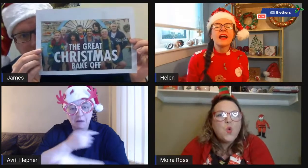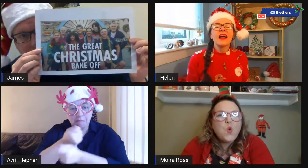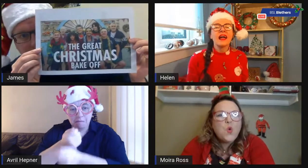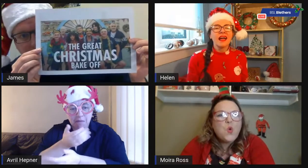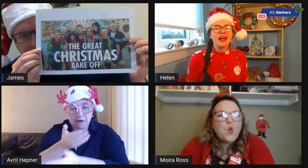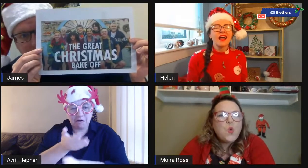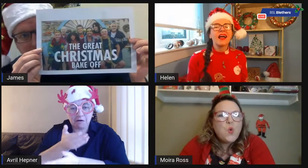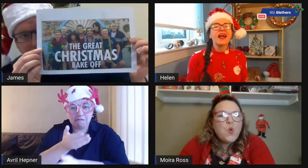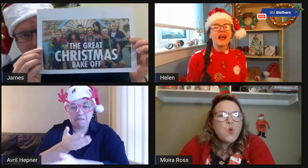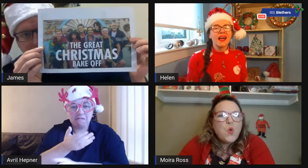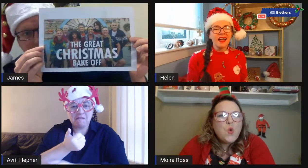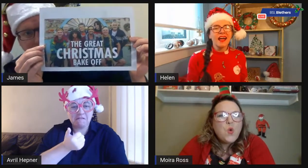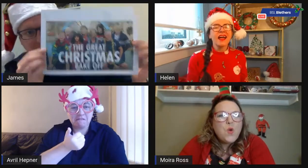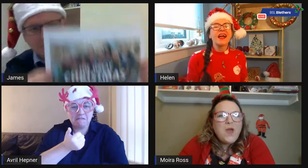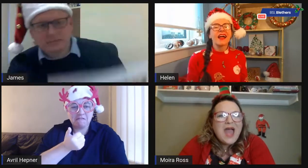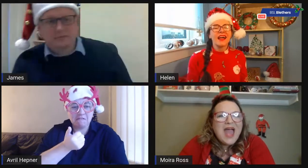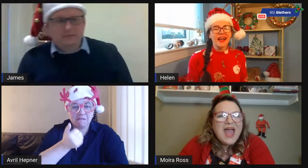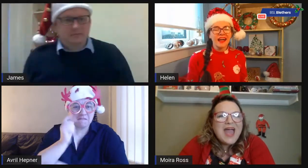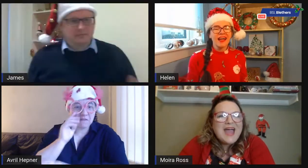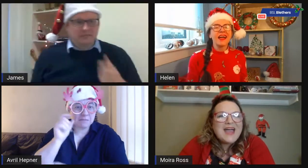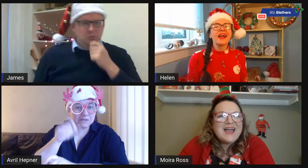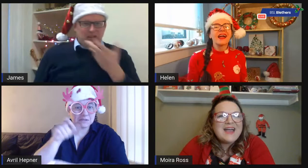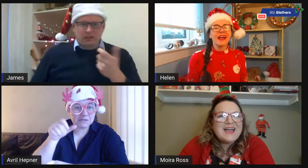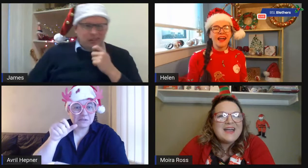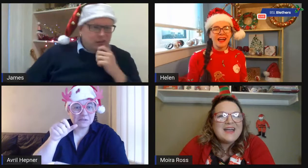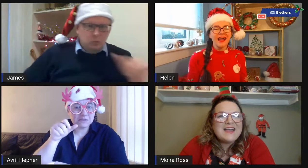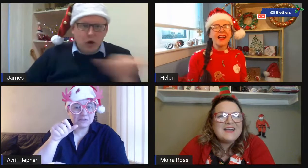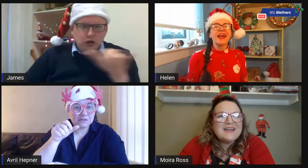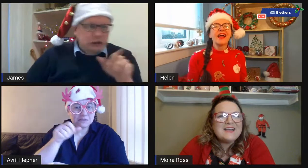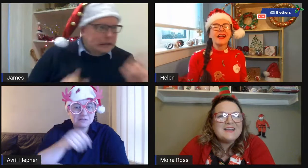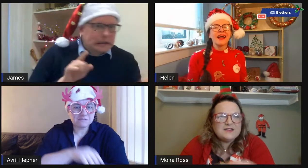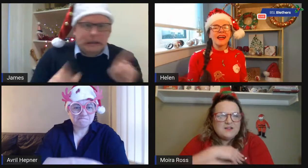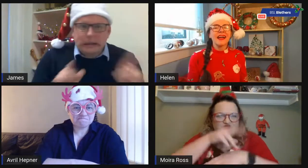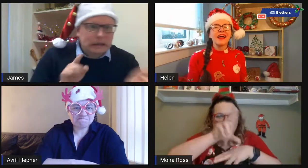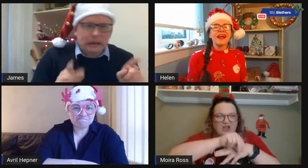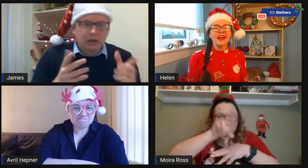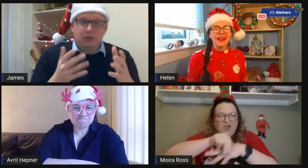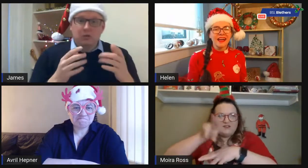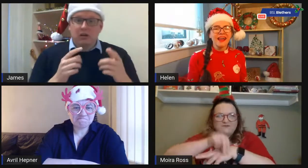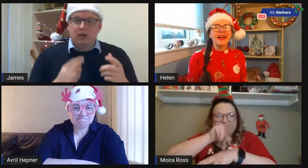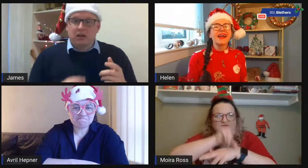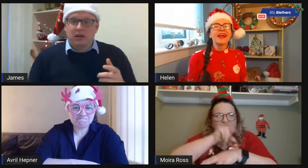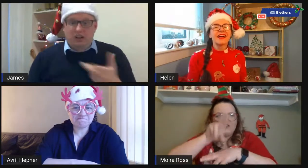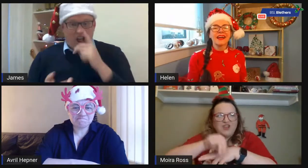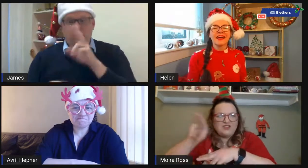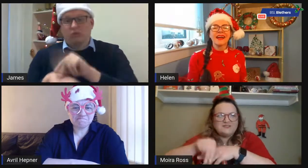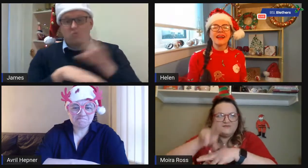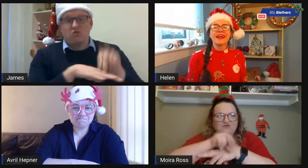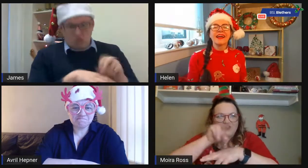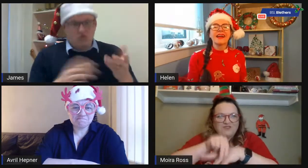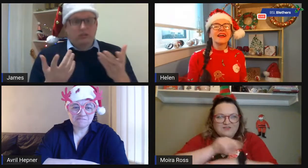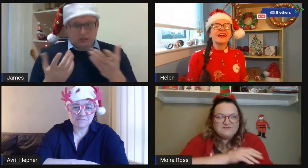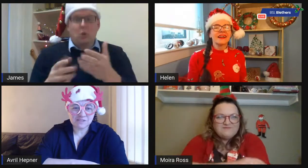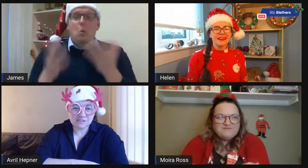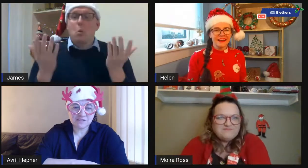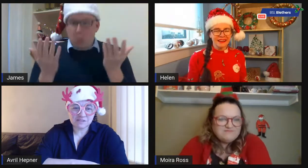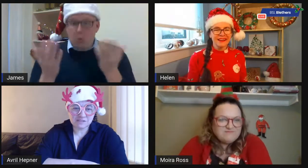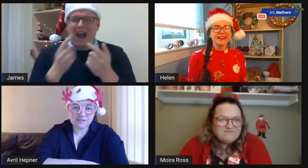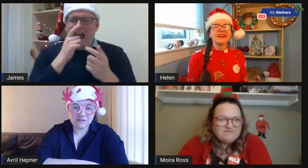Off. Oh, fabulous. Oh, the Bake Off. Okay. So Famous you're going contestants? to have to decide one or the other, or